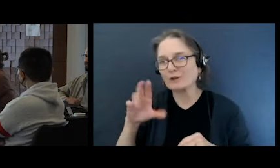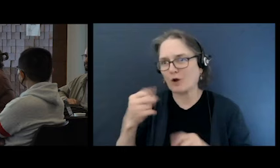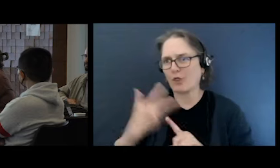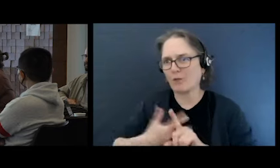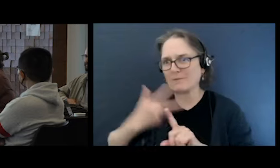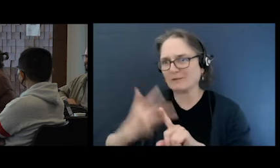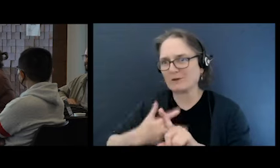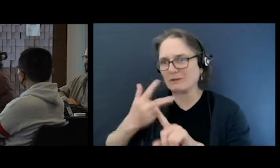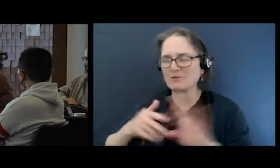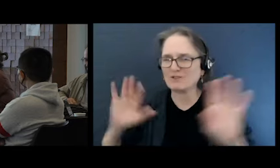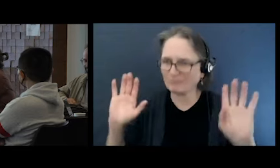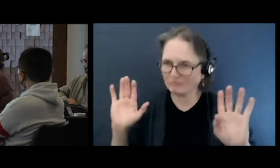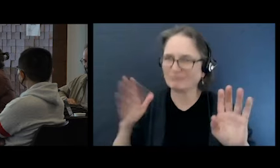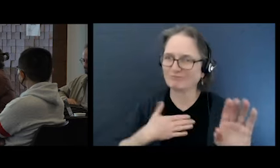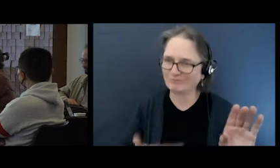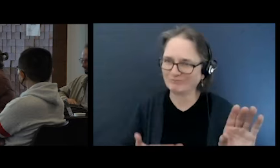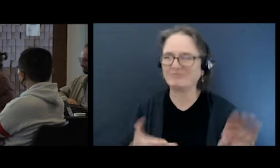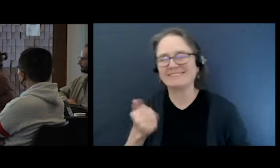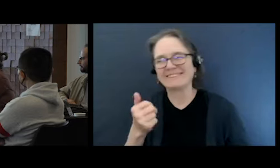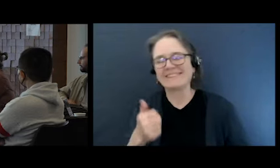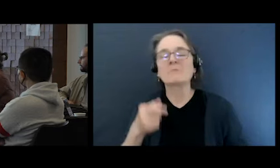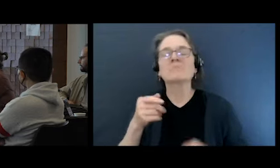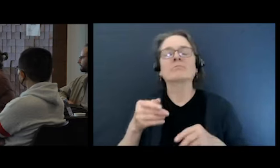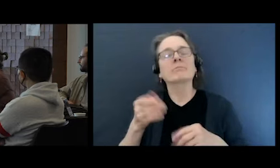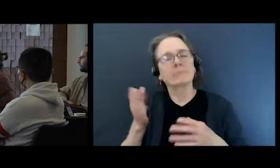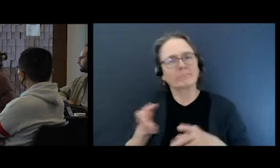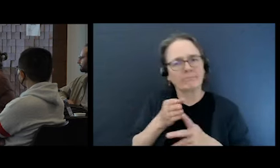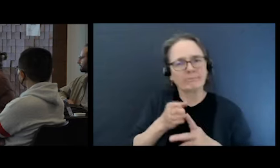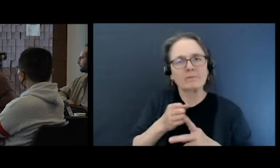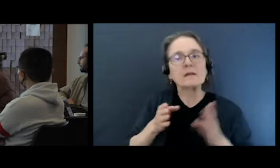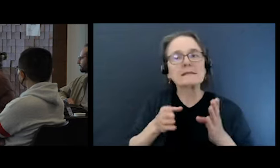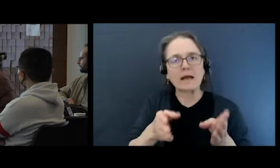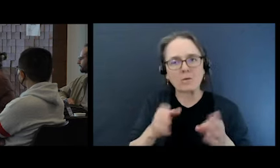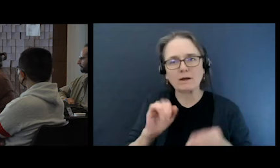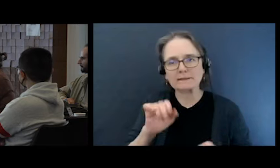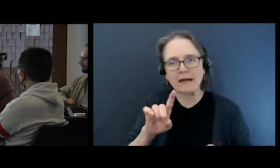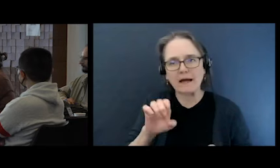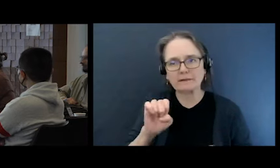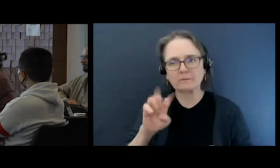and walkways, I think there's an opportunity for